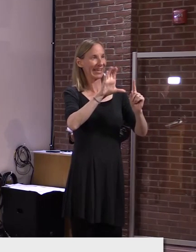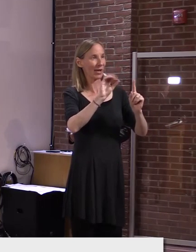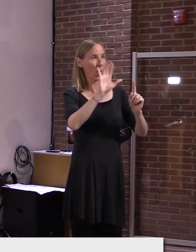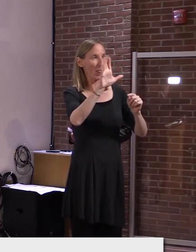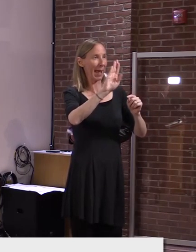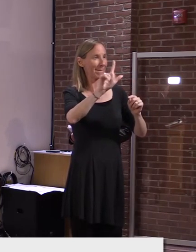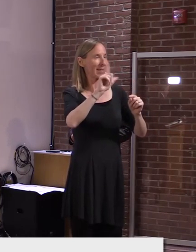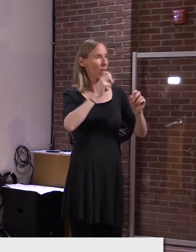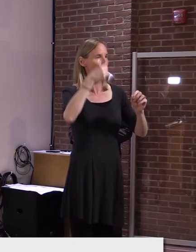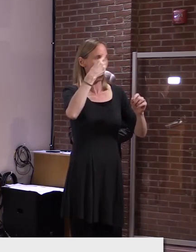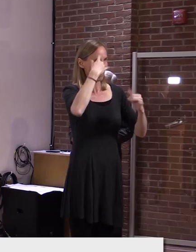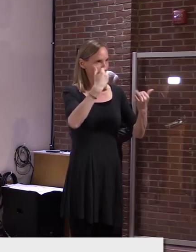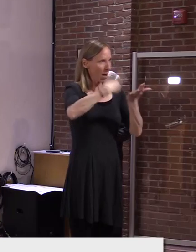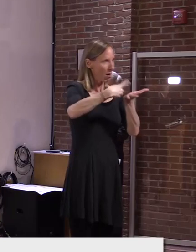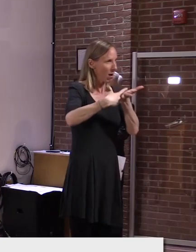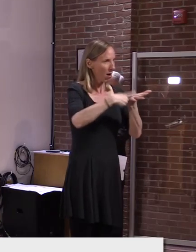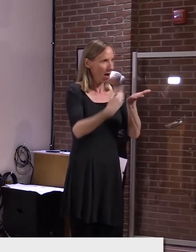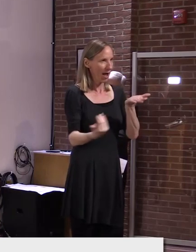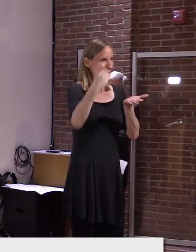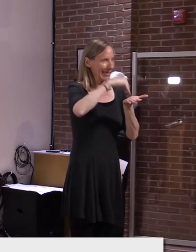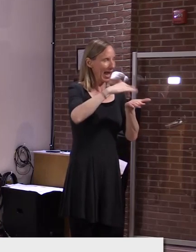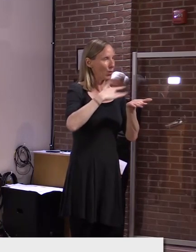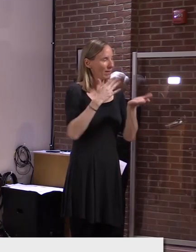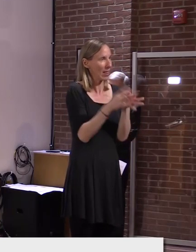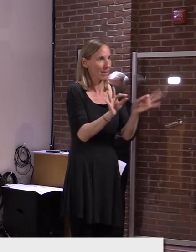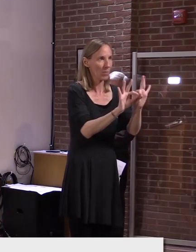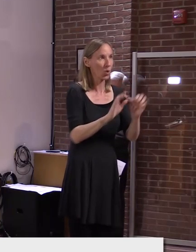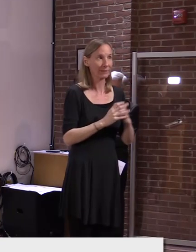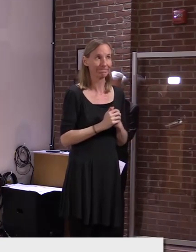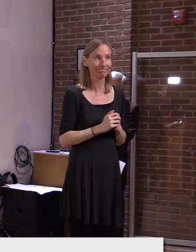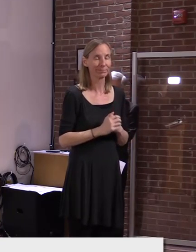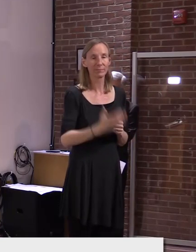your attention to this matter. Thank you, Lisa.